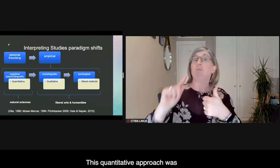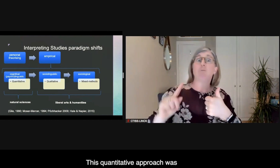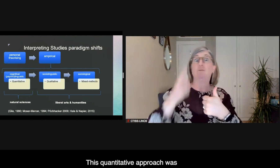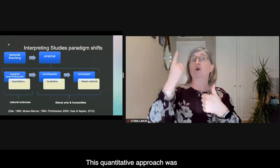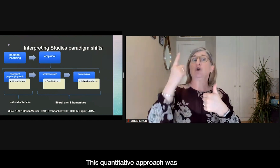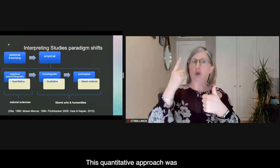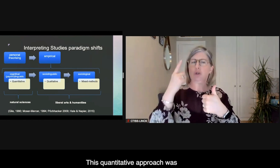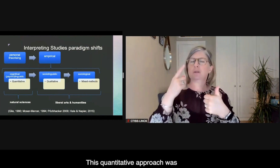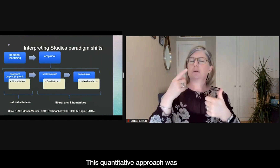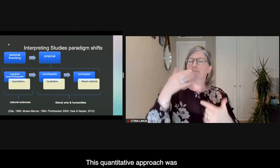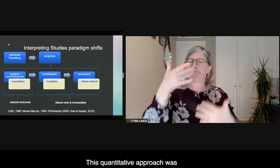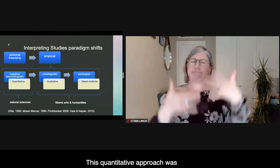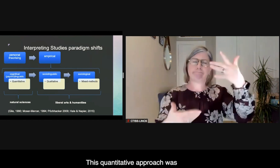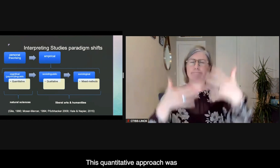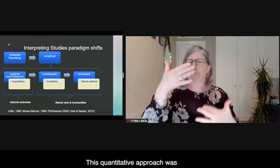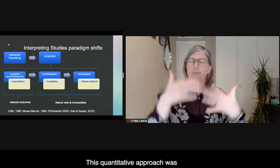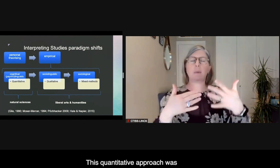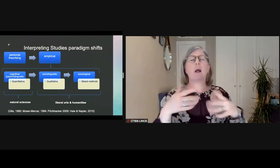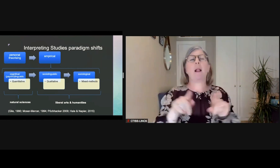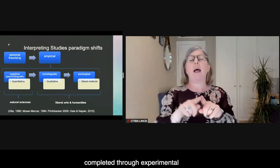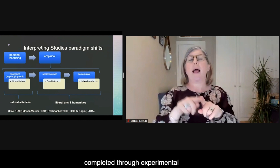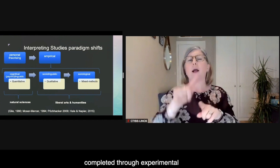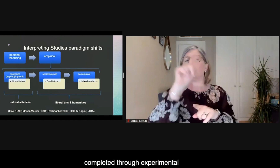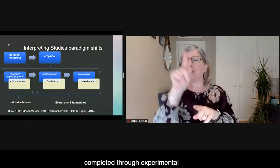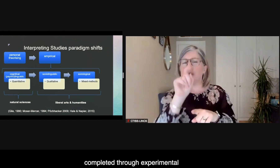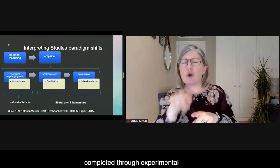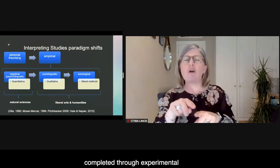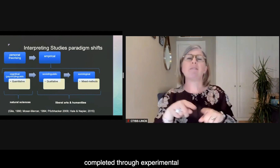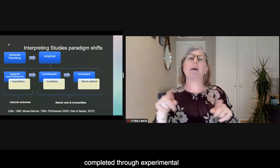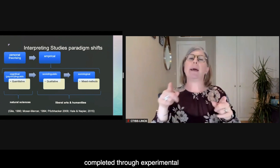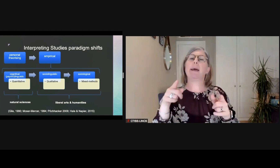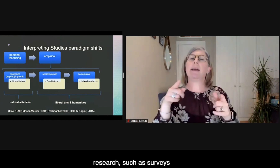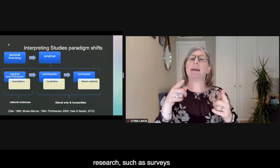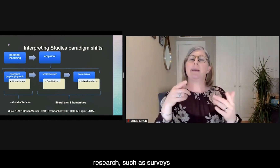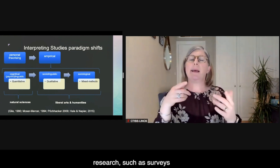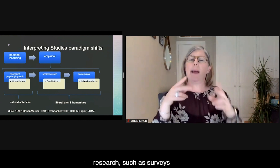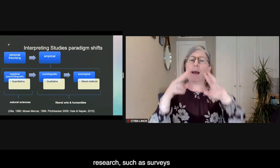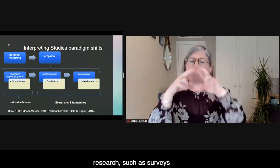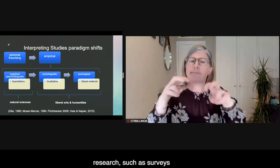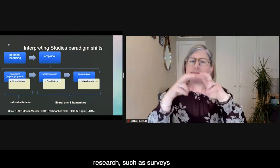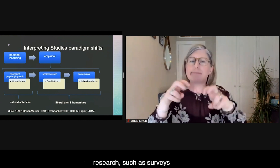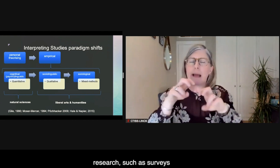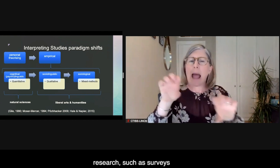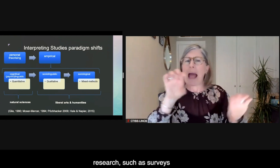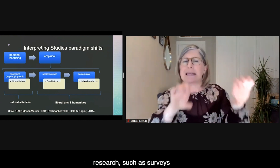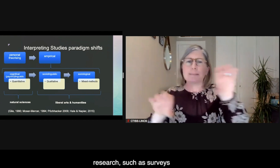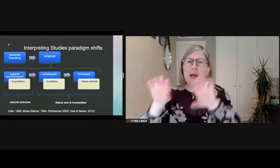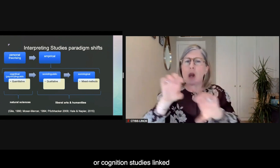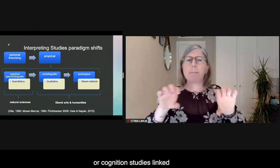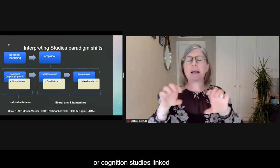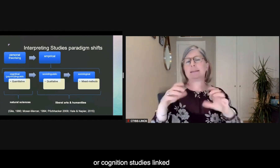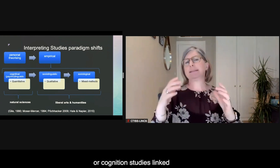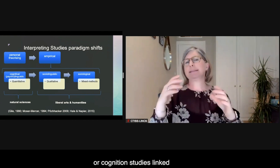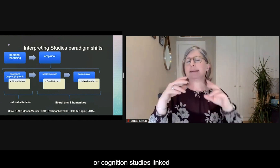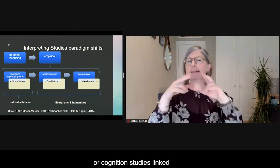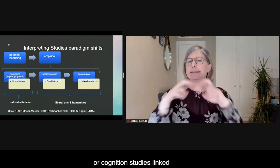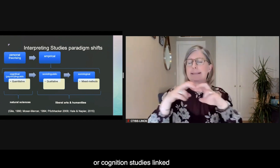This quantitative approach was completed through experimental research, such as surveys or cognition studies linked to the